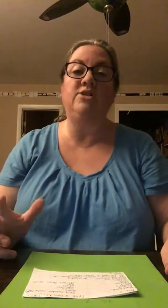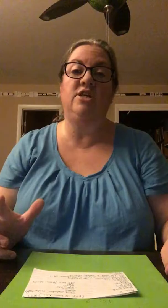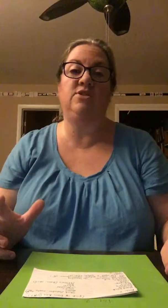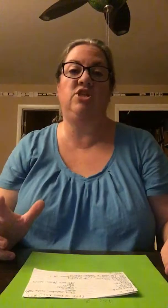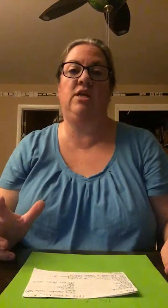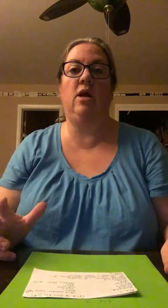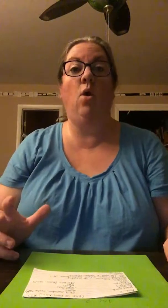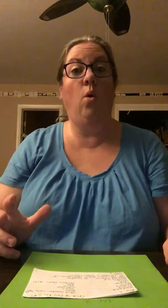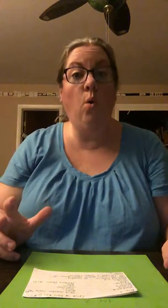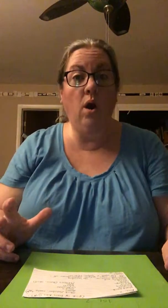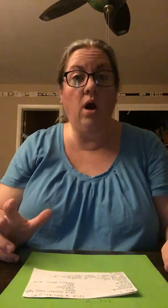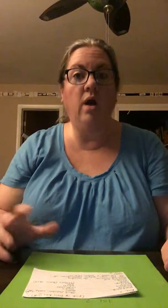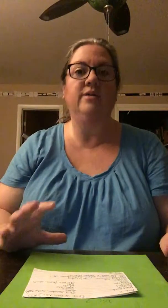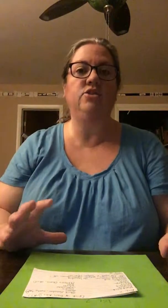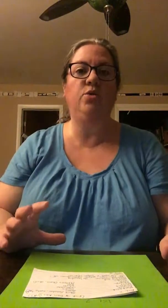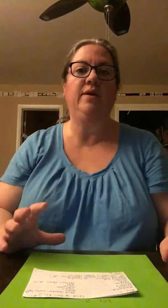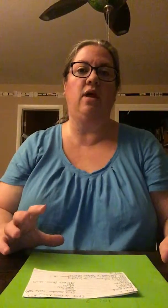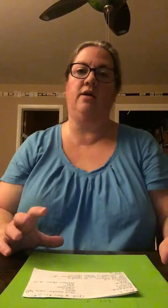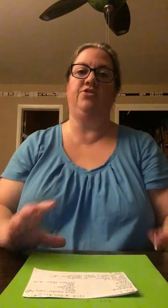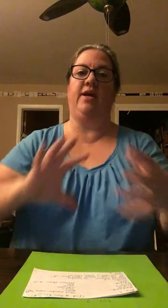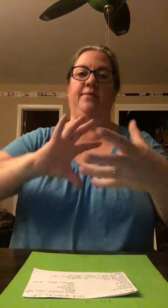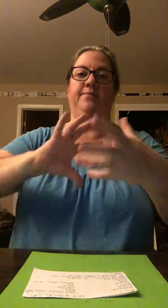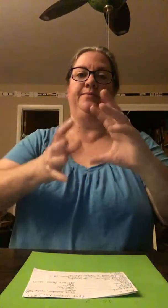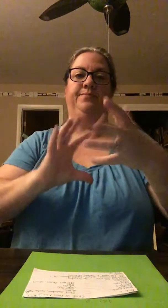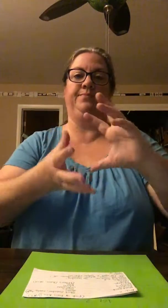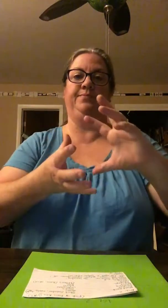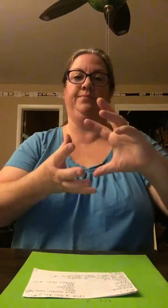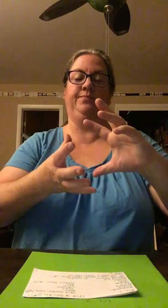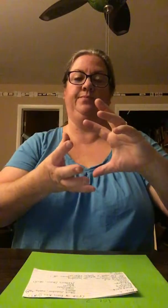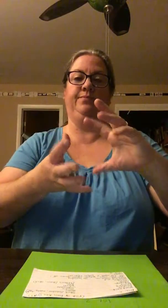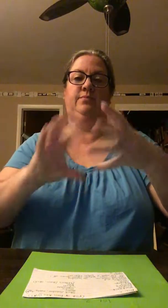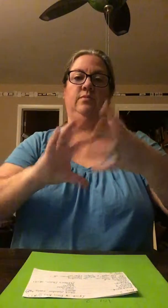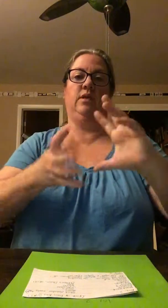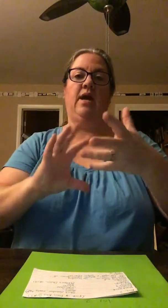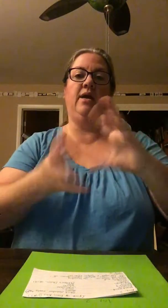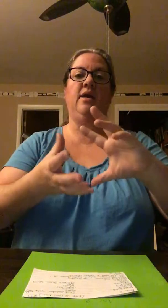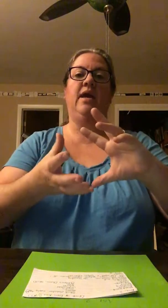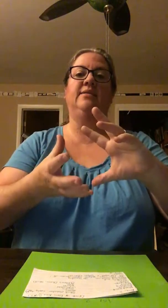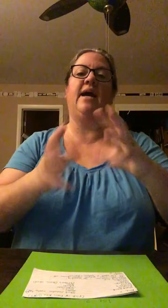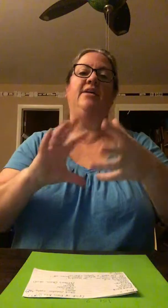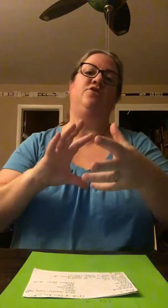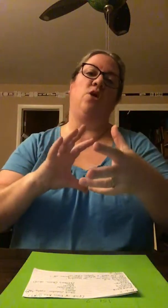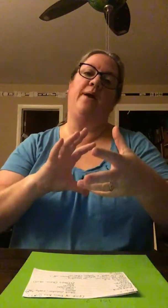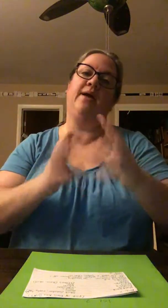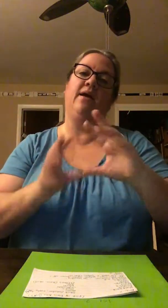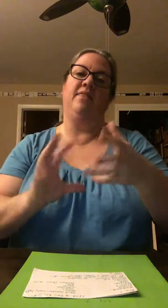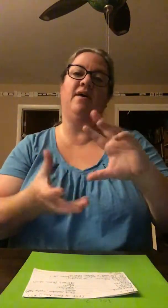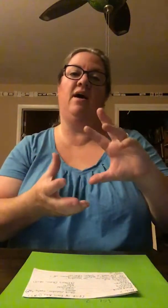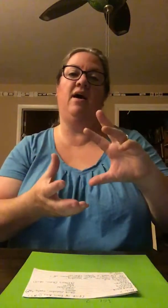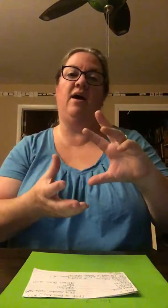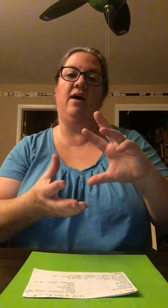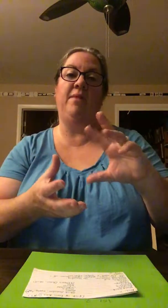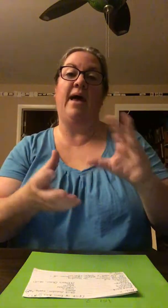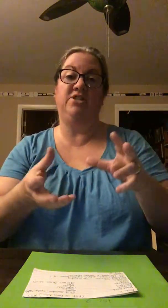Washing machine or doing laundry. Okay, it's kind of showing the